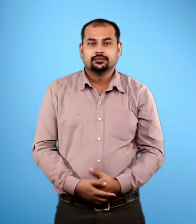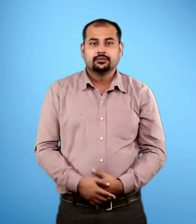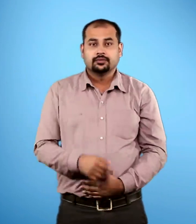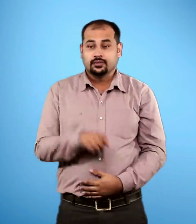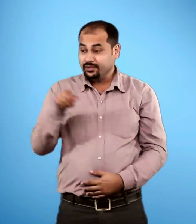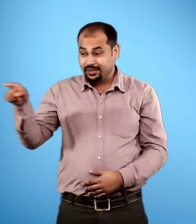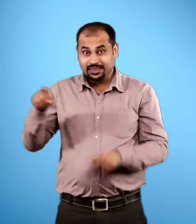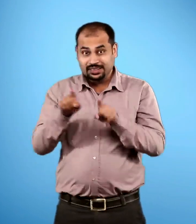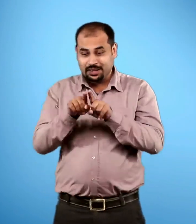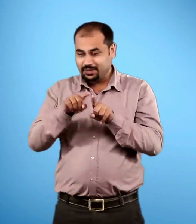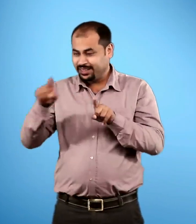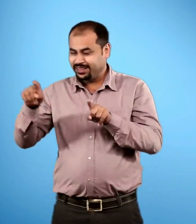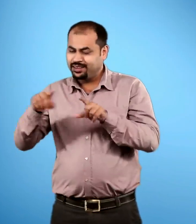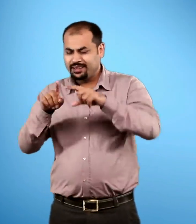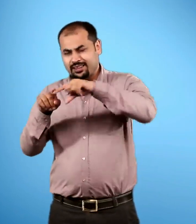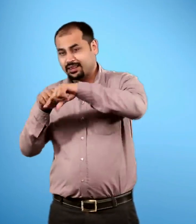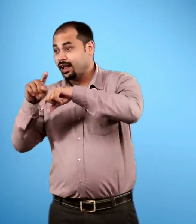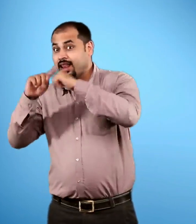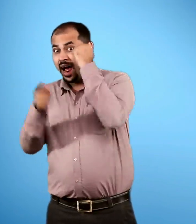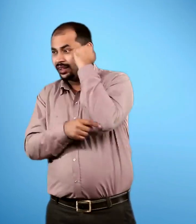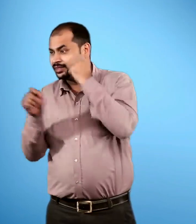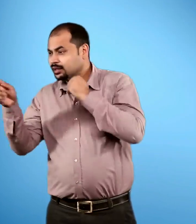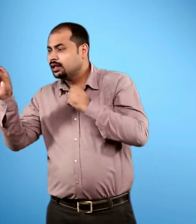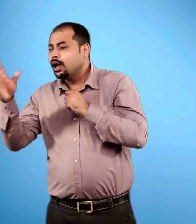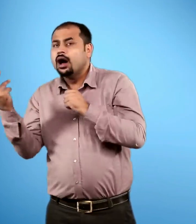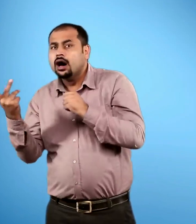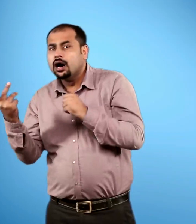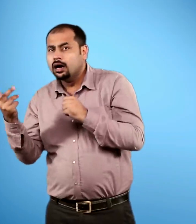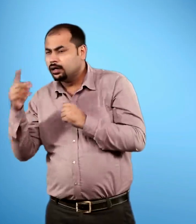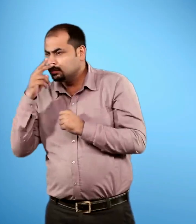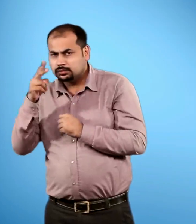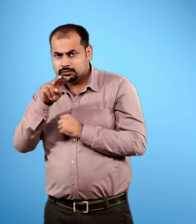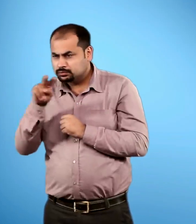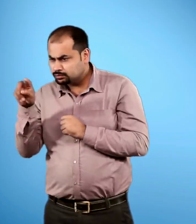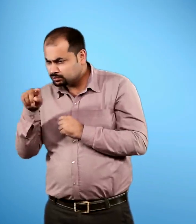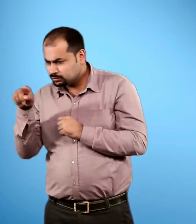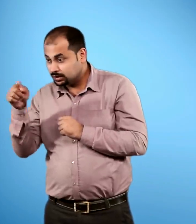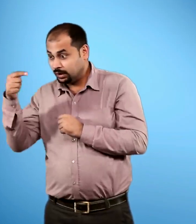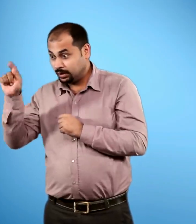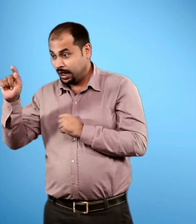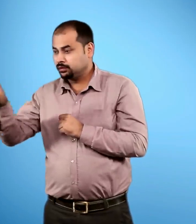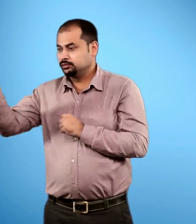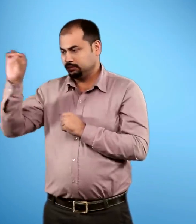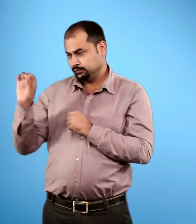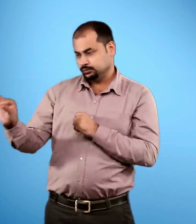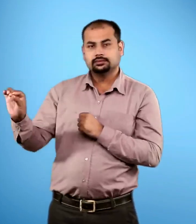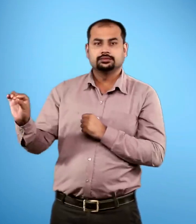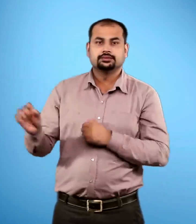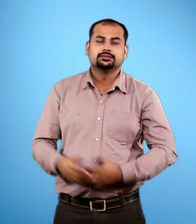Which will be the next? Tick mark the right one. 3 different options have